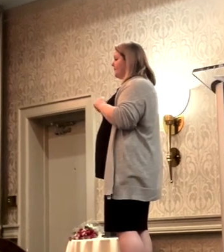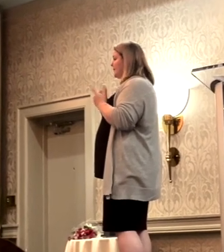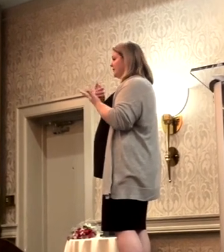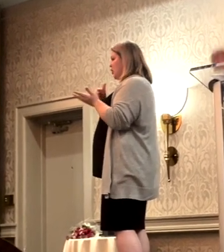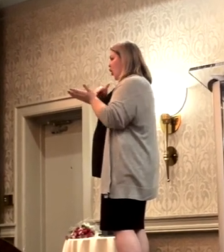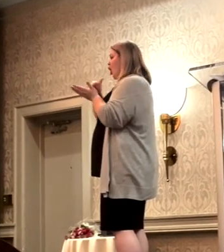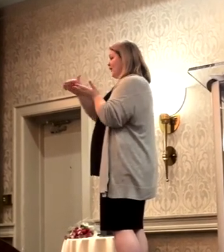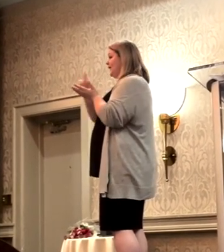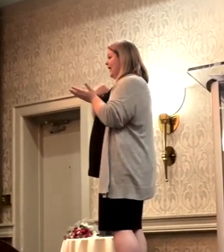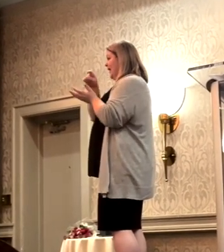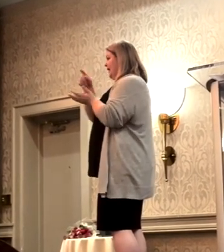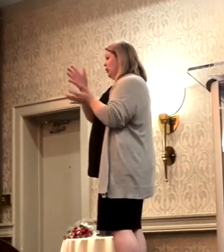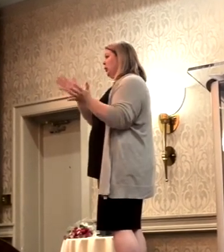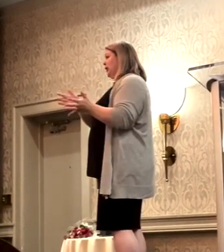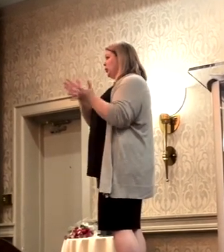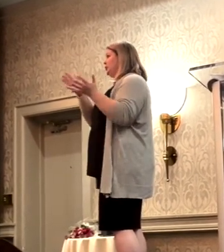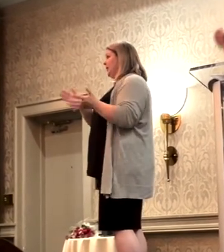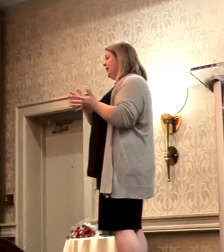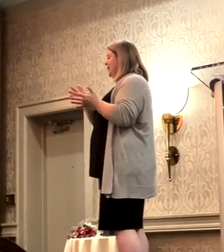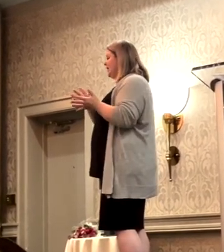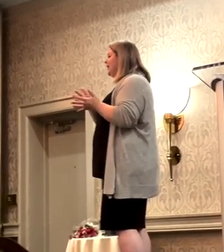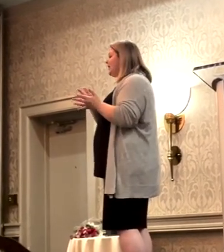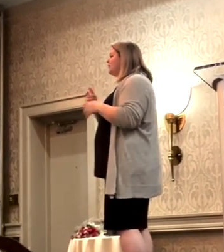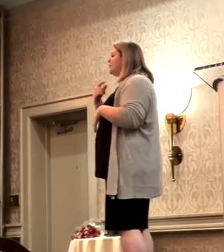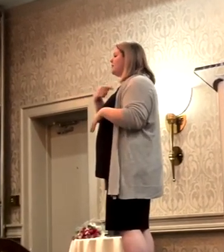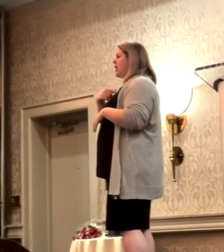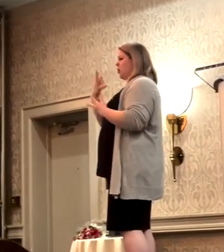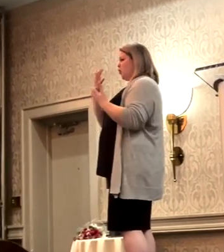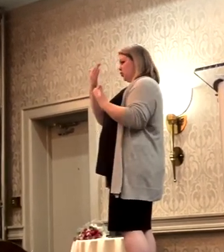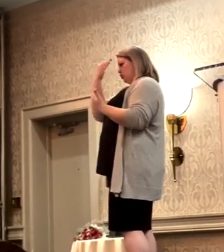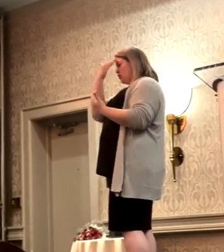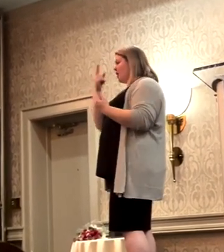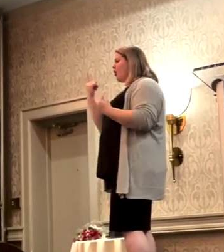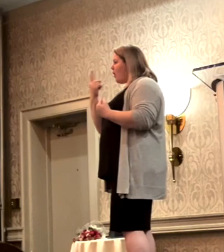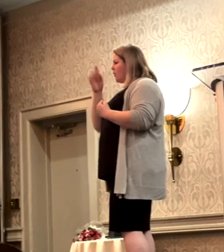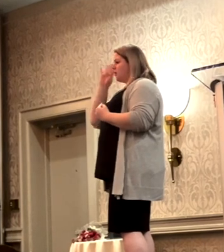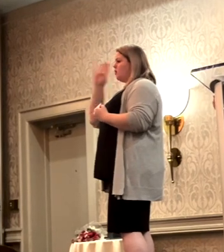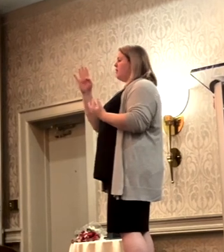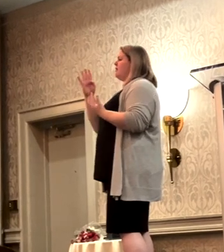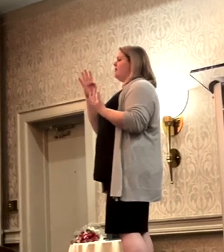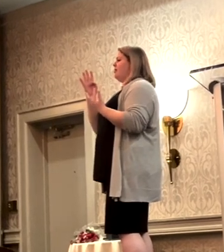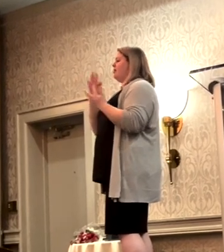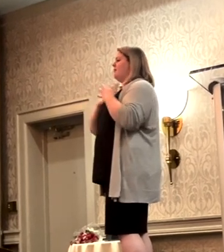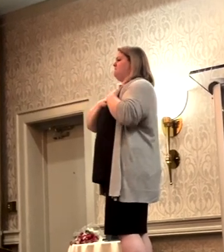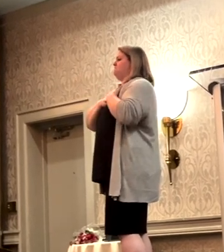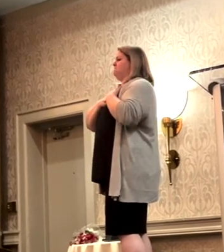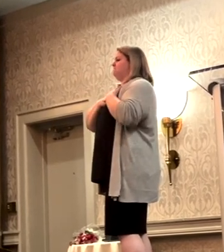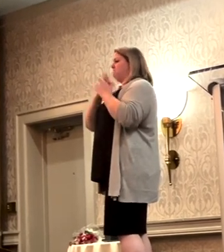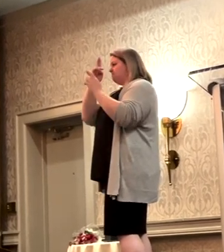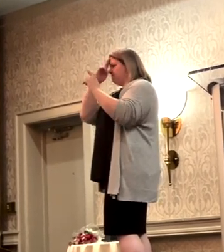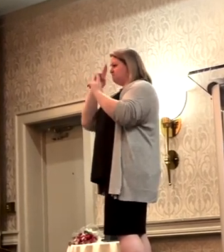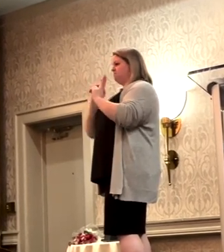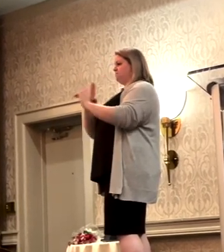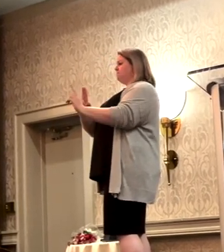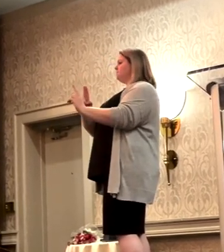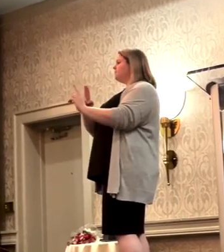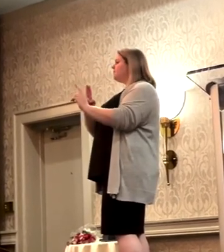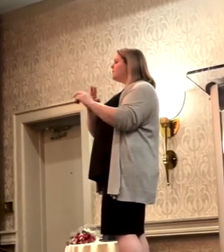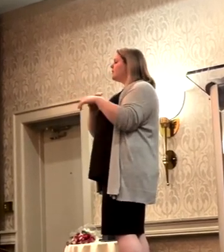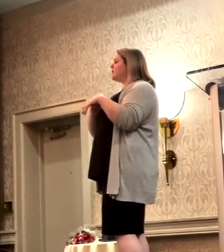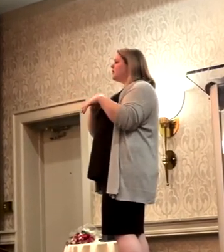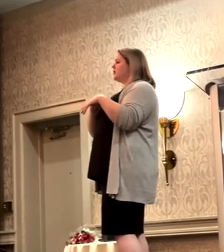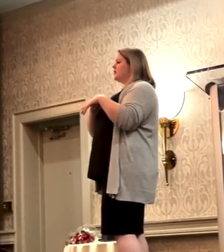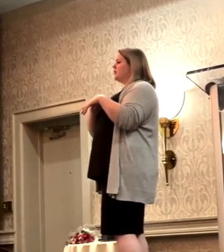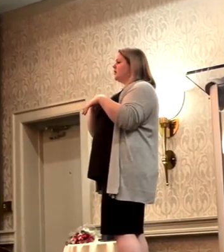infrequently, I will always admire the judge for telling the